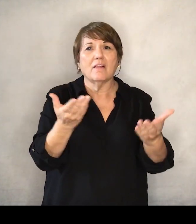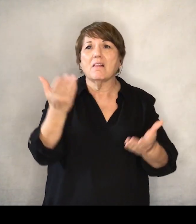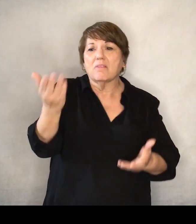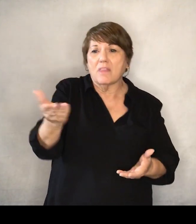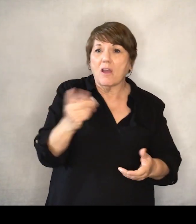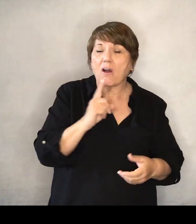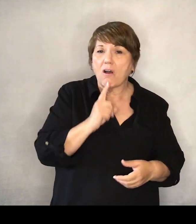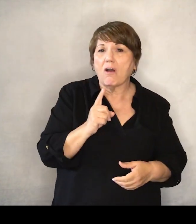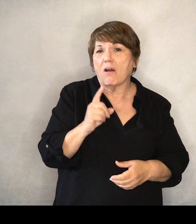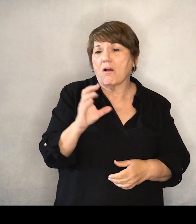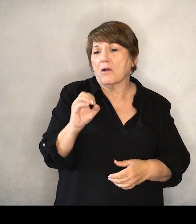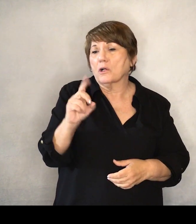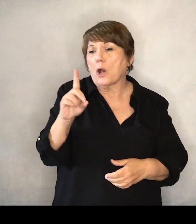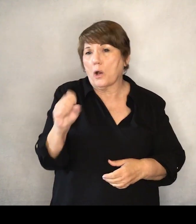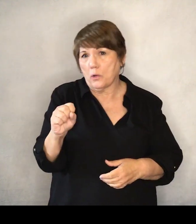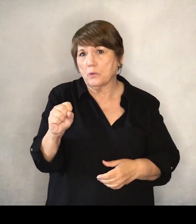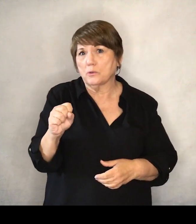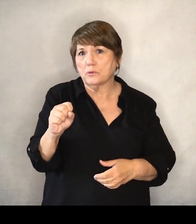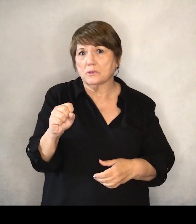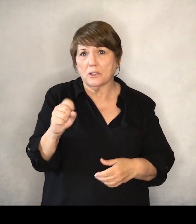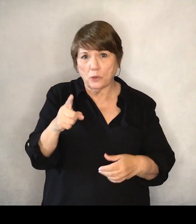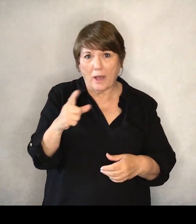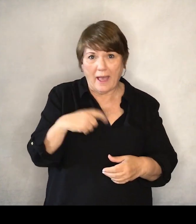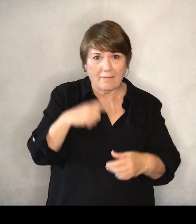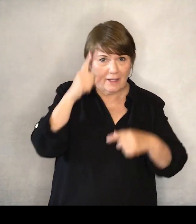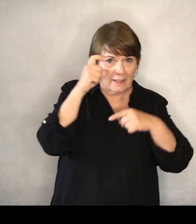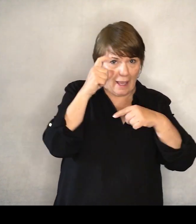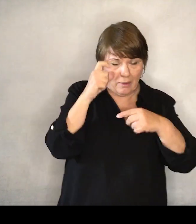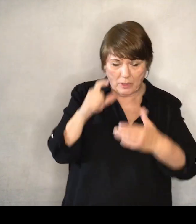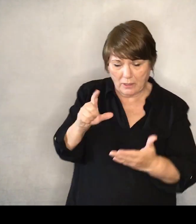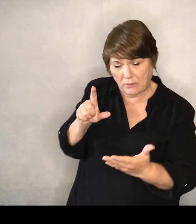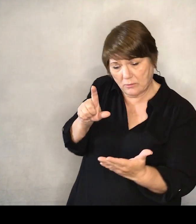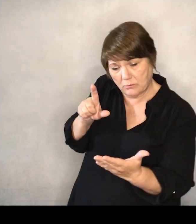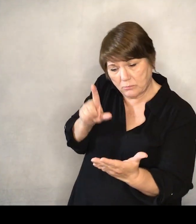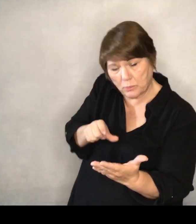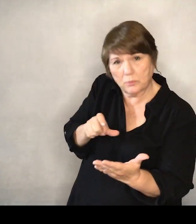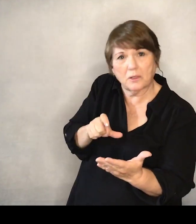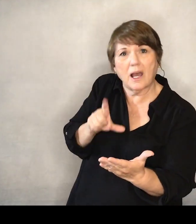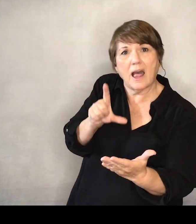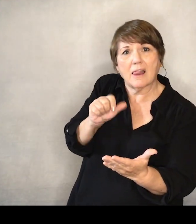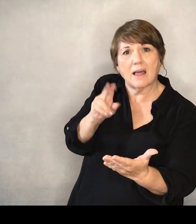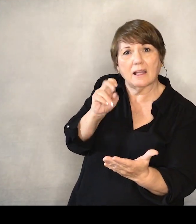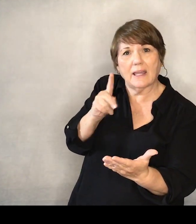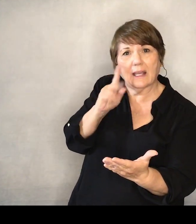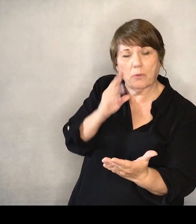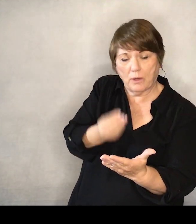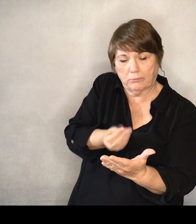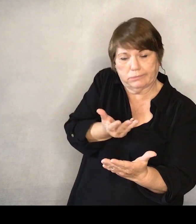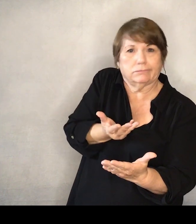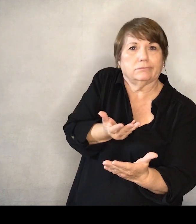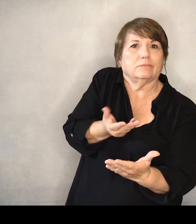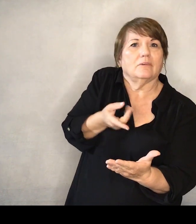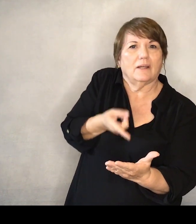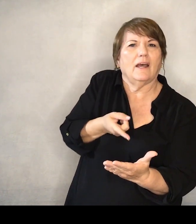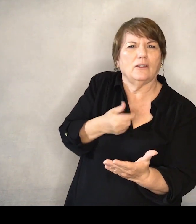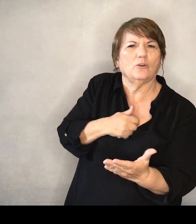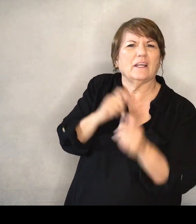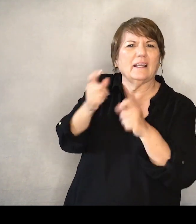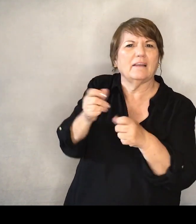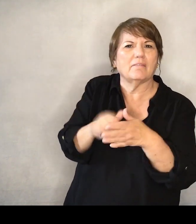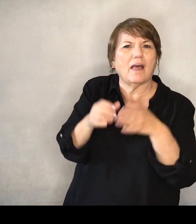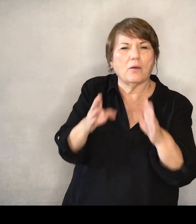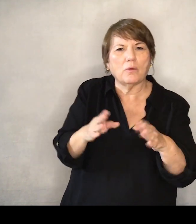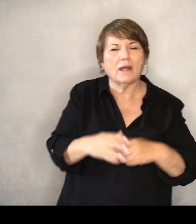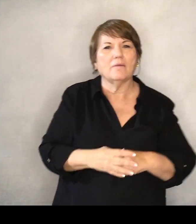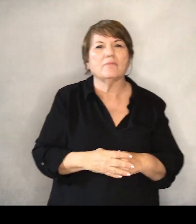the seats. Put your camera on your phone on there, push the link that pops up if you haven't done it before. The website always has